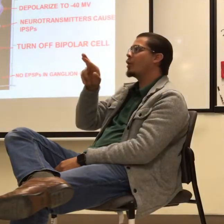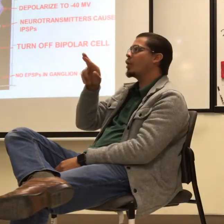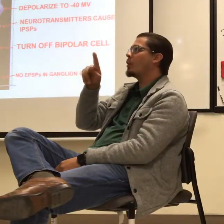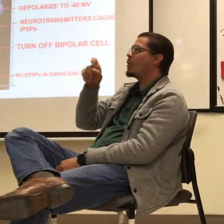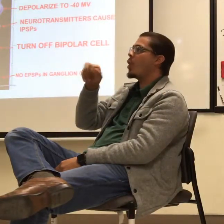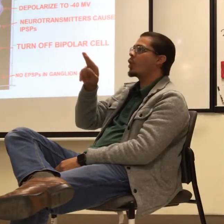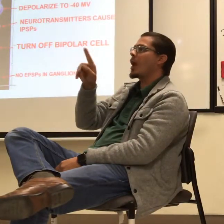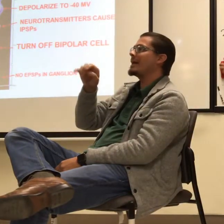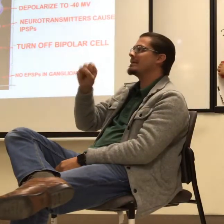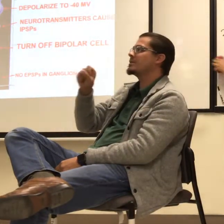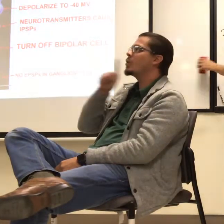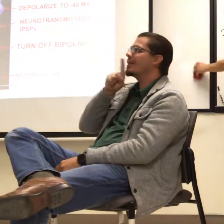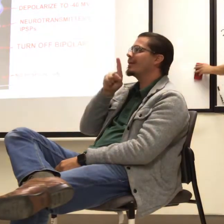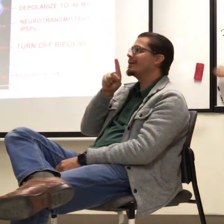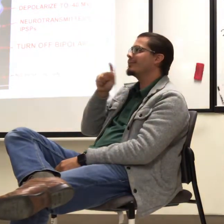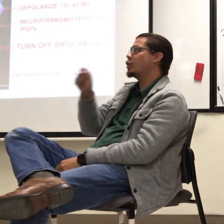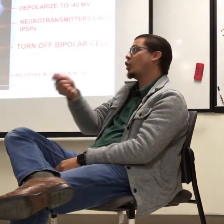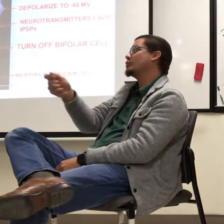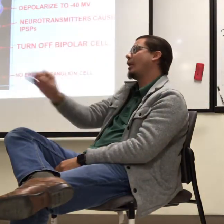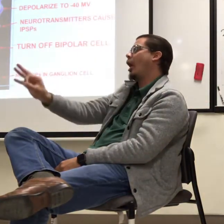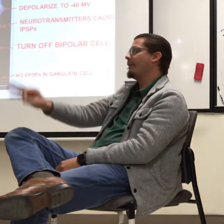off.